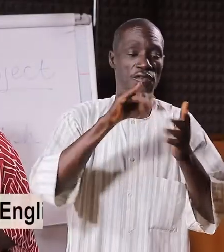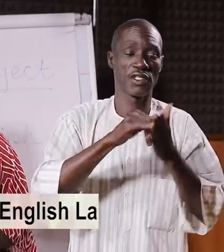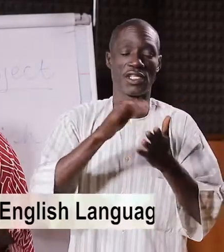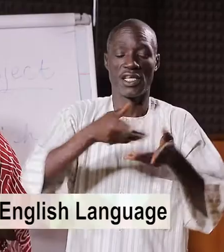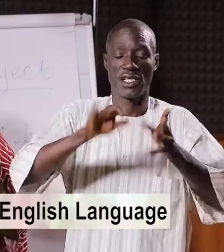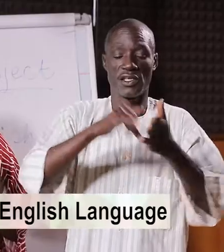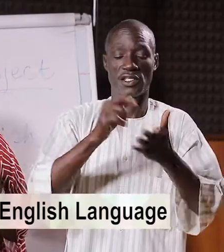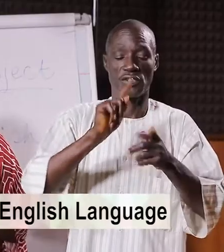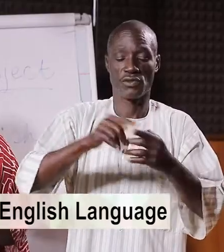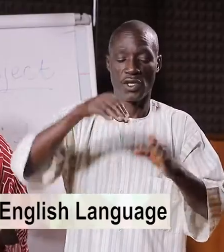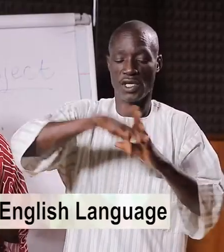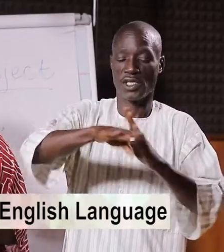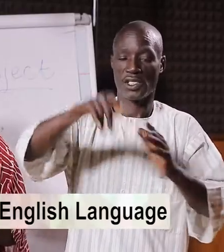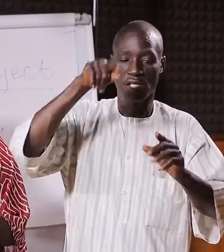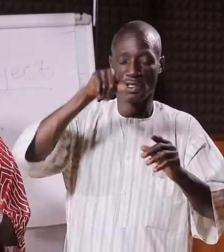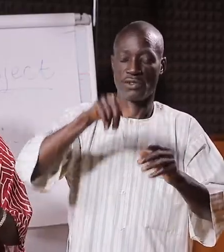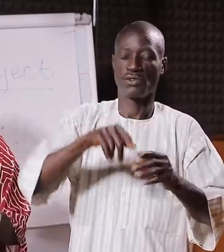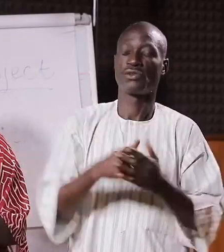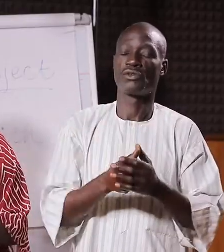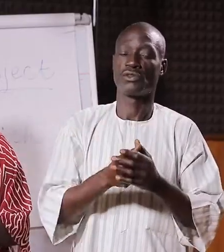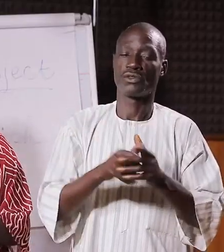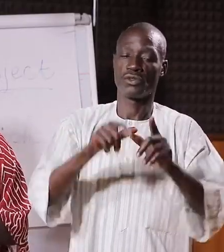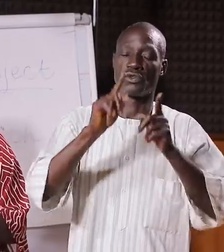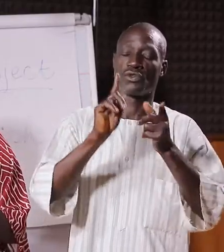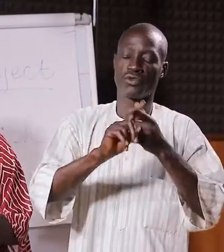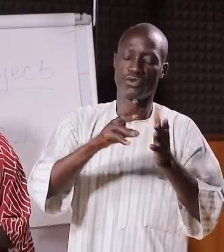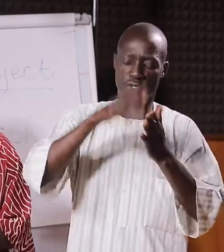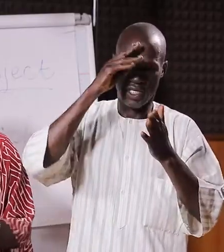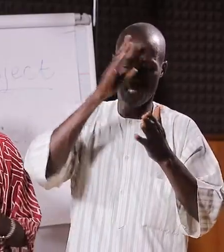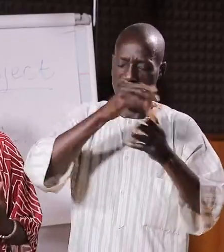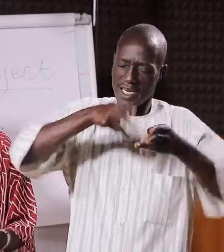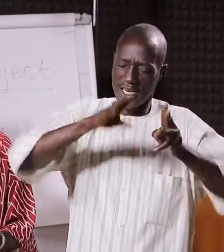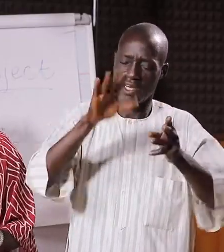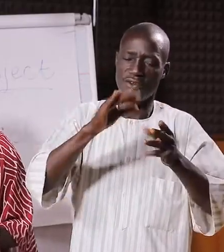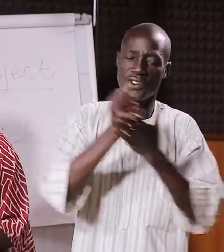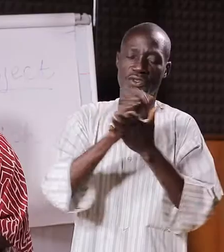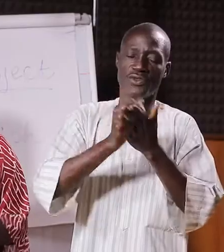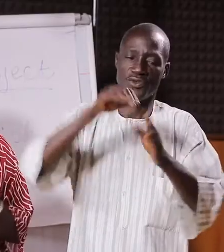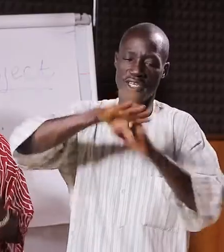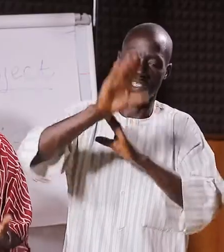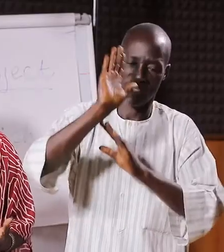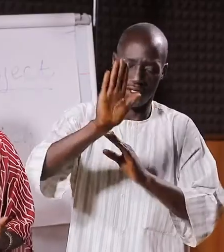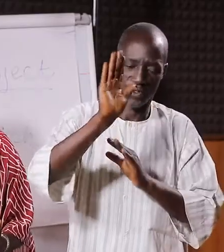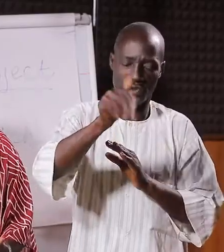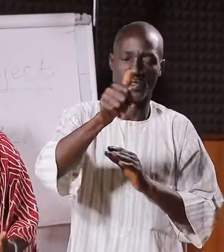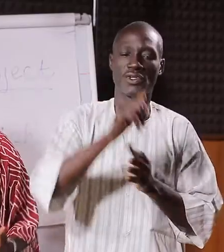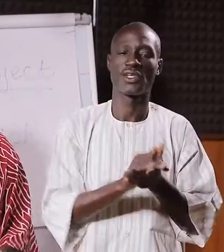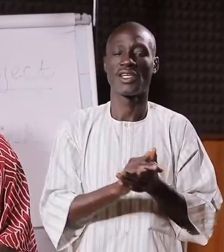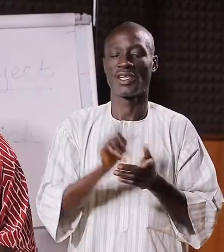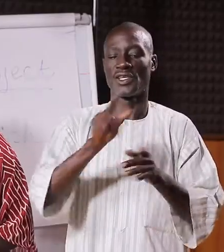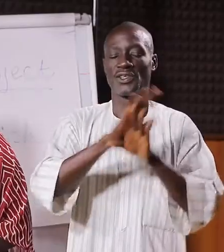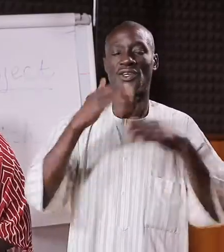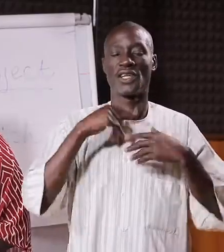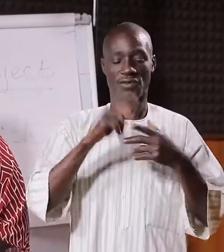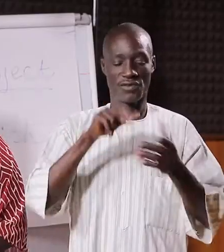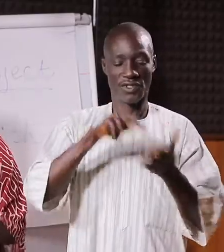enter you. As you listen, as you pay attention, just continue to learn as you go. You don't have to shout. You don't have to be in front of a teacher